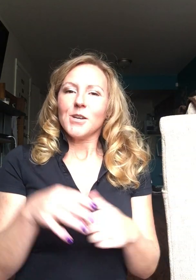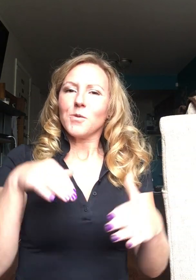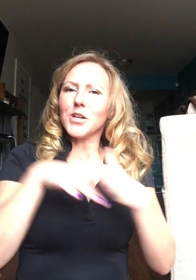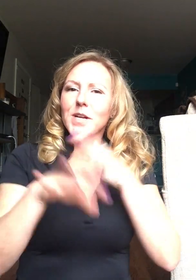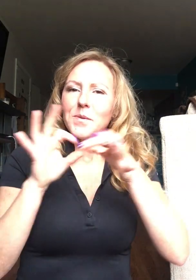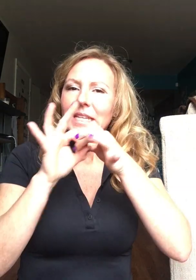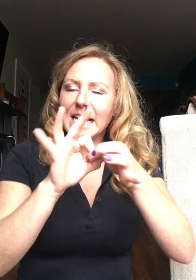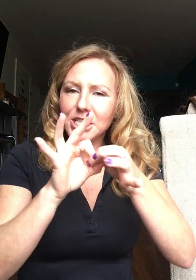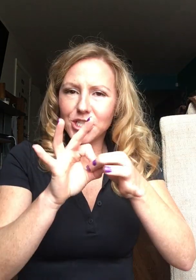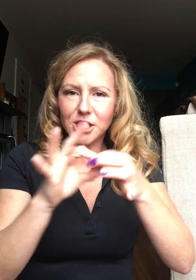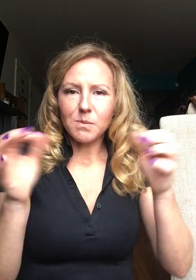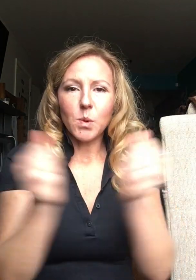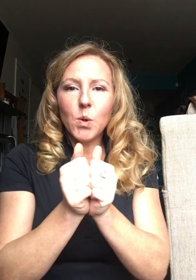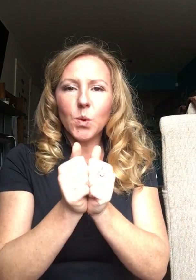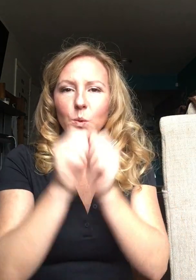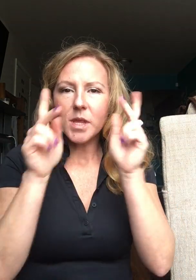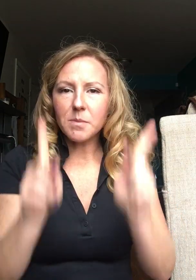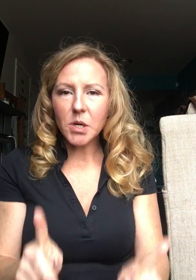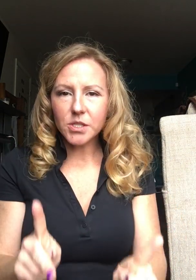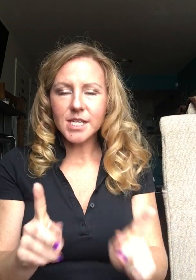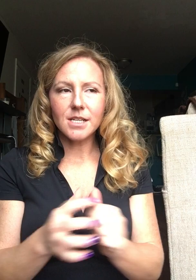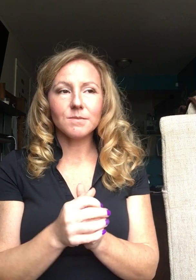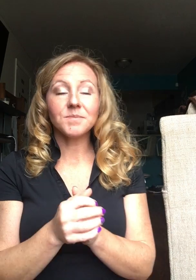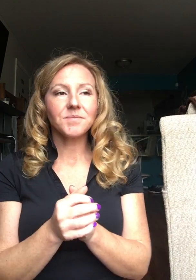when you're in a relationship with a person